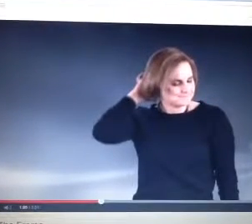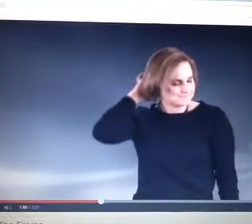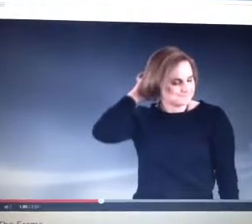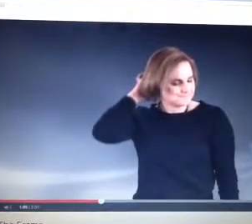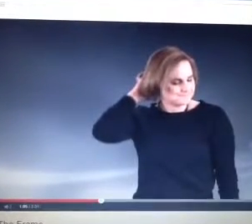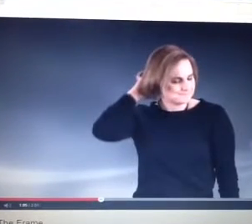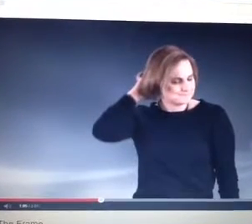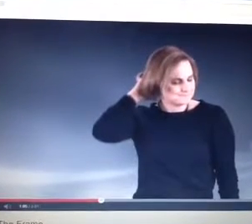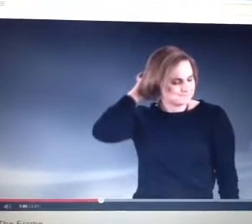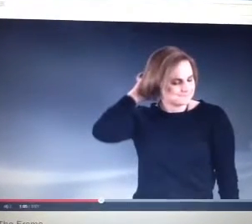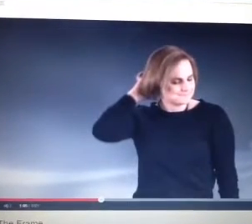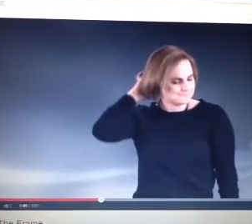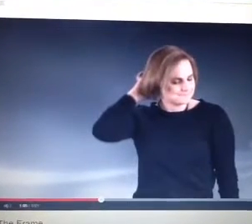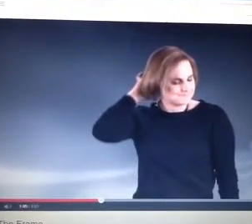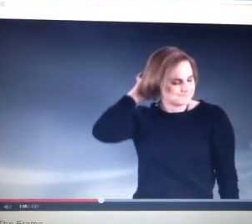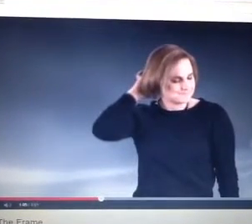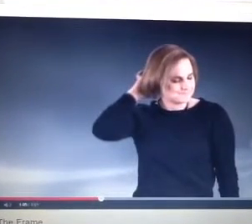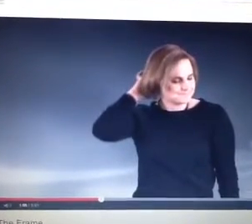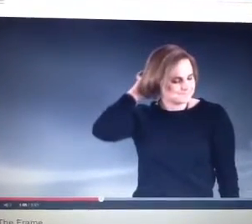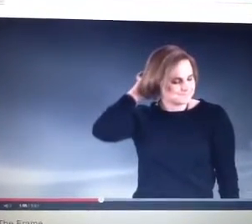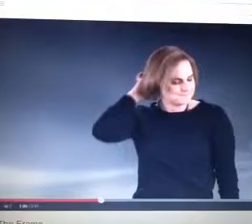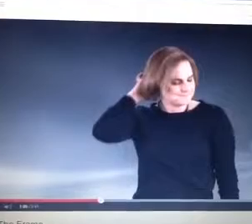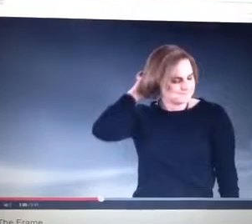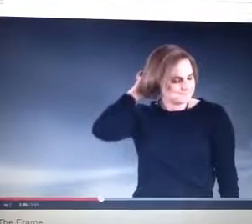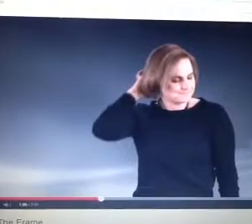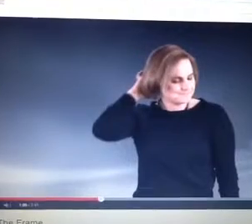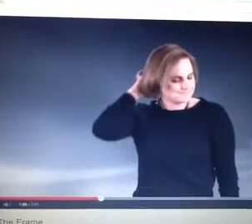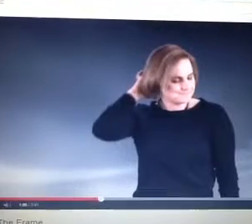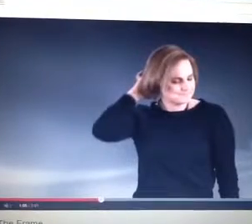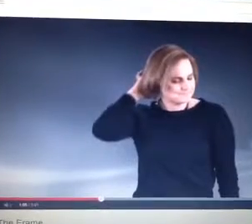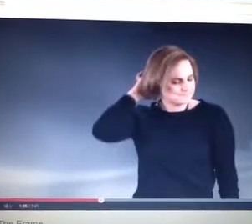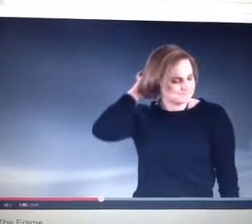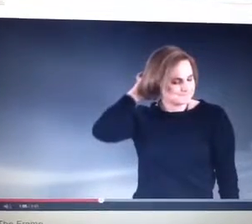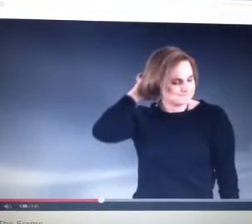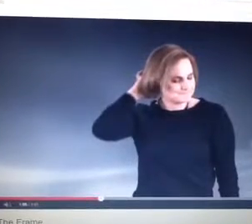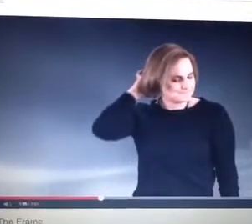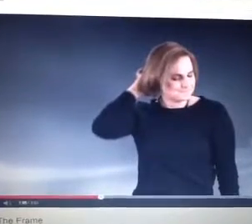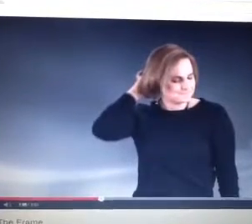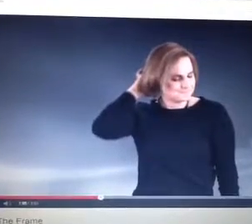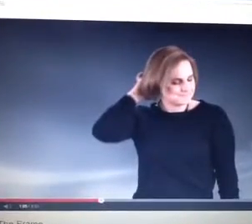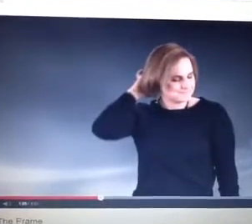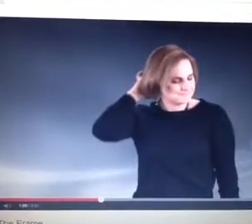took that one down and I did another, and he didn't like that one as well. So